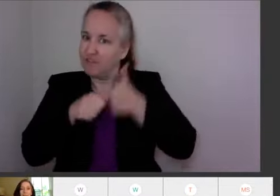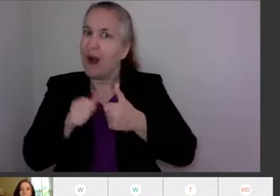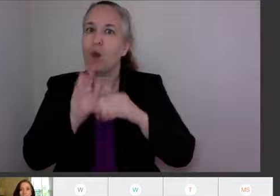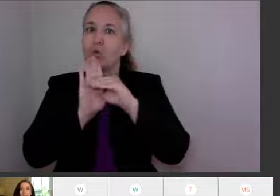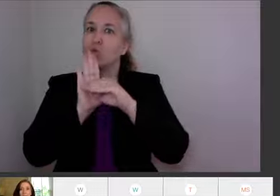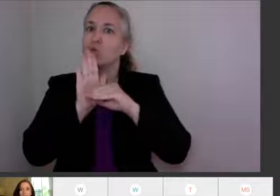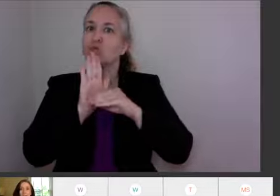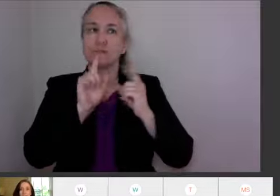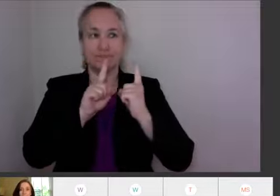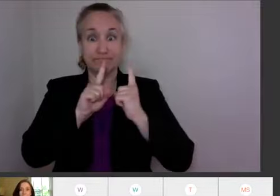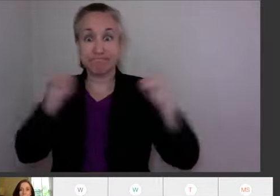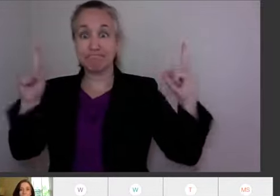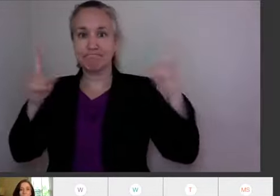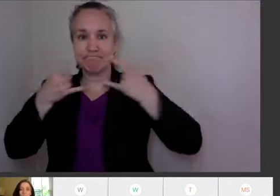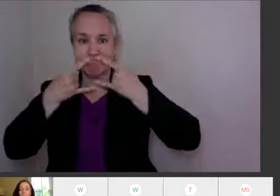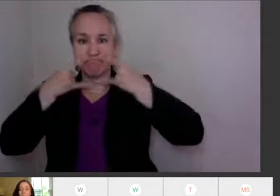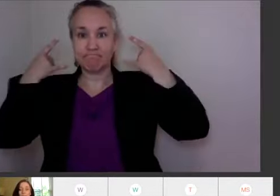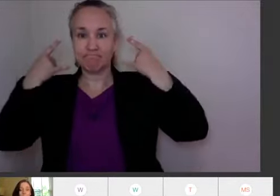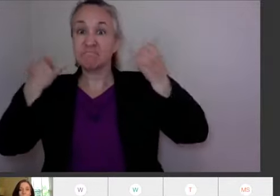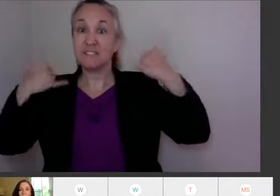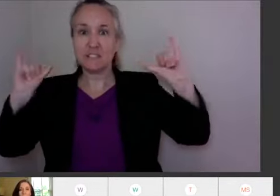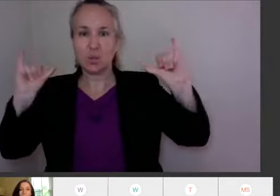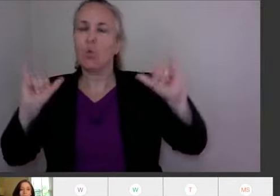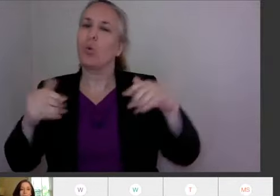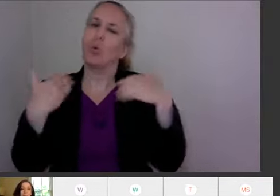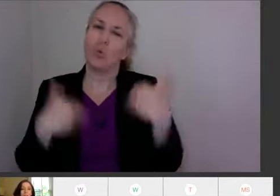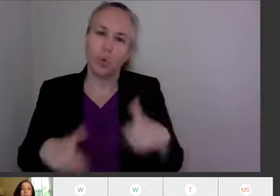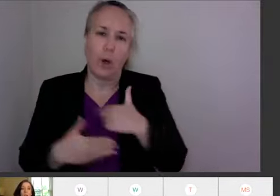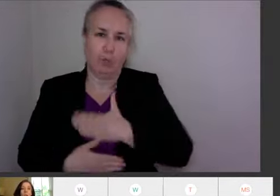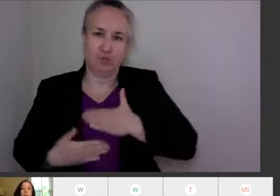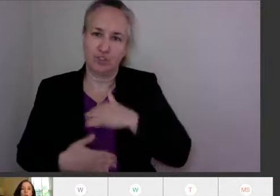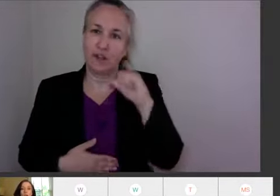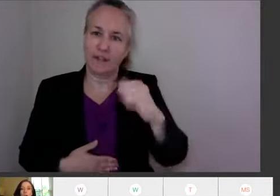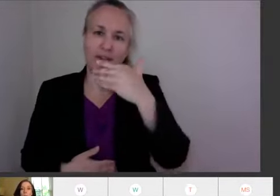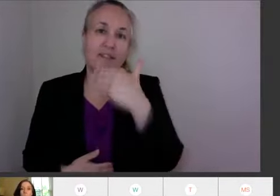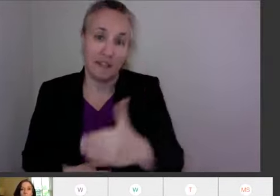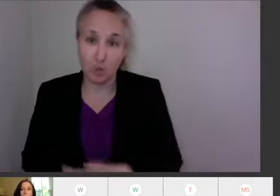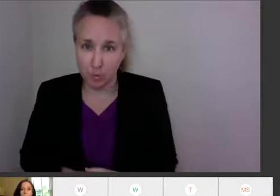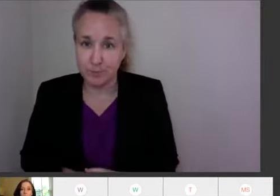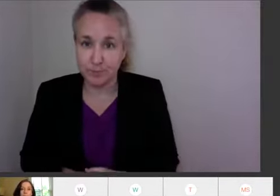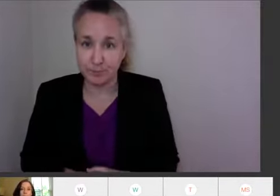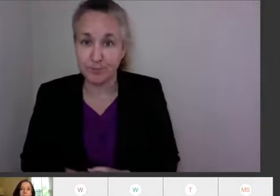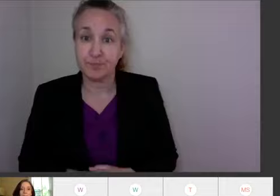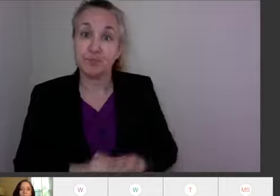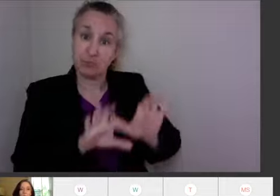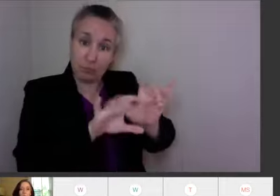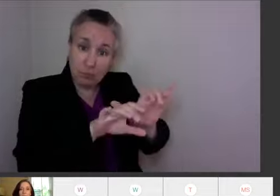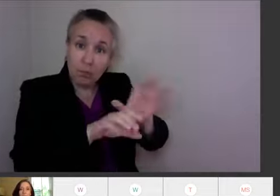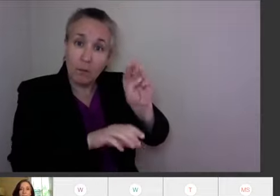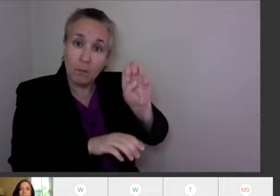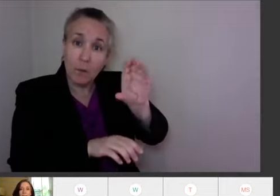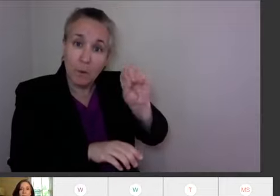guidelines and face covering guidelines. We really appreciate that. You can go to